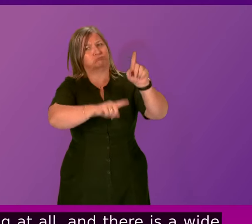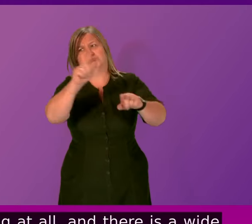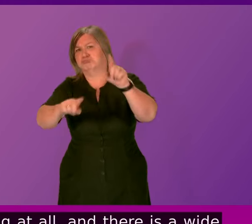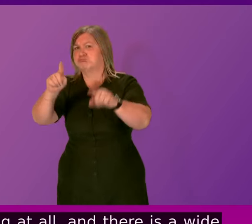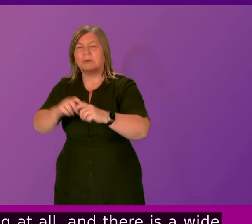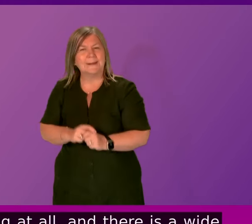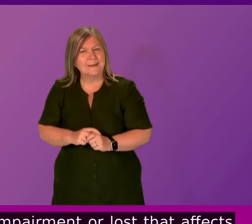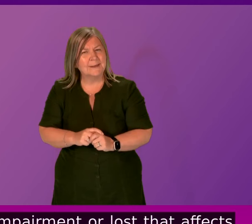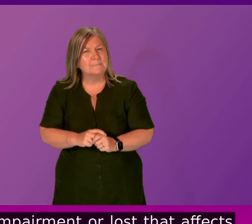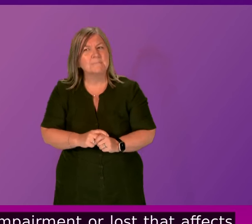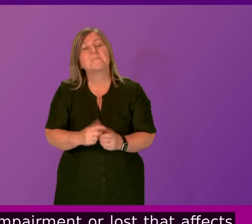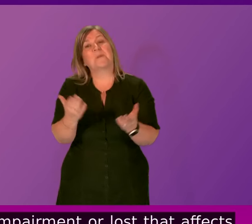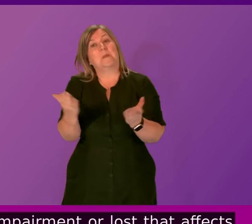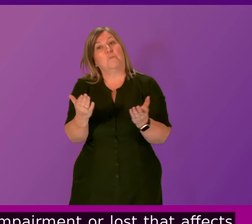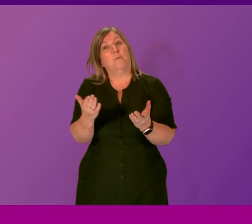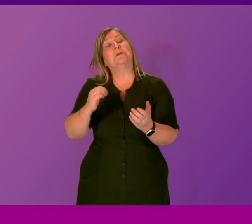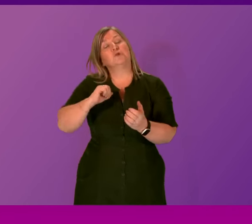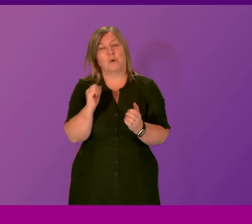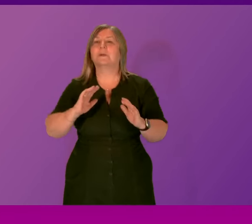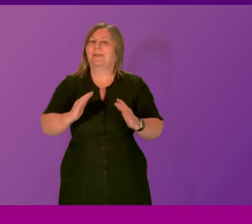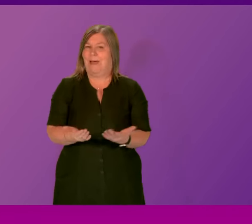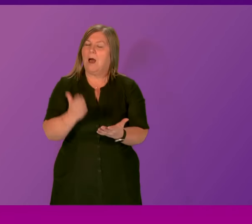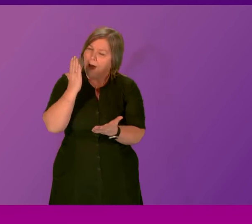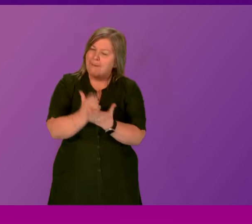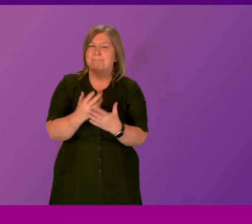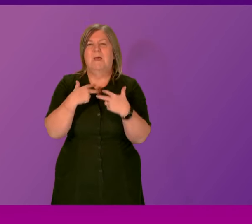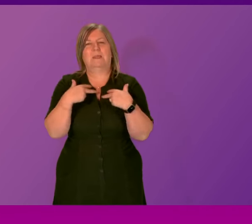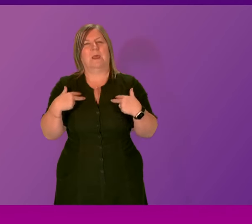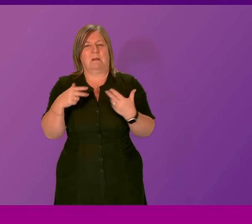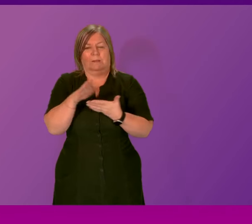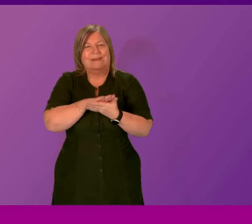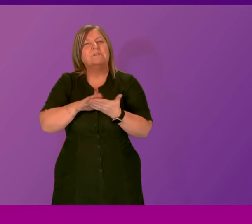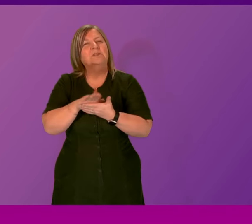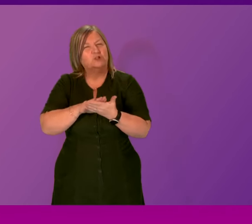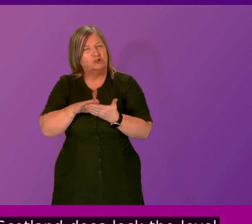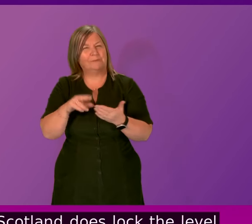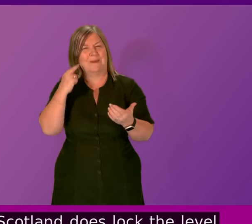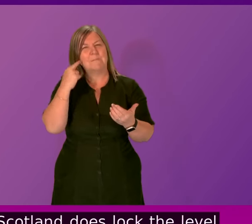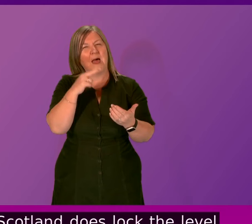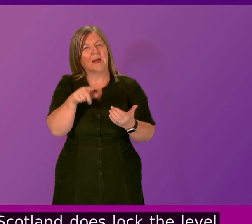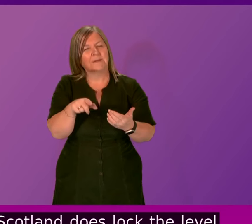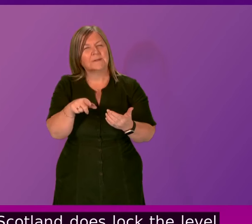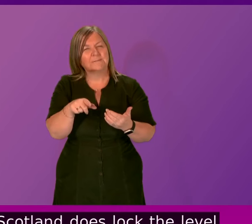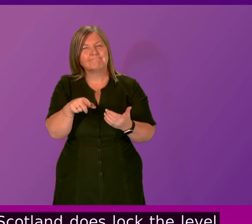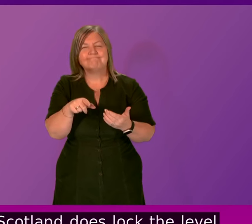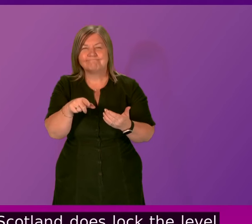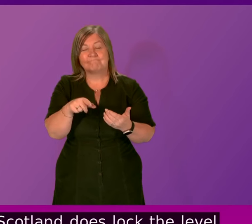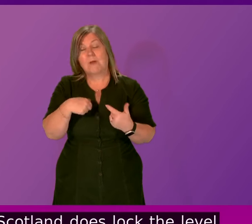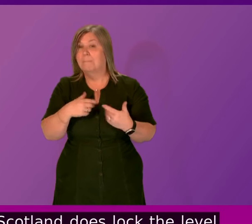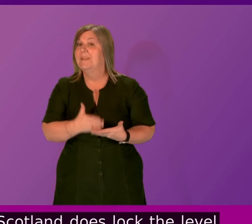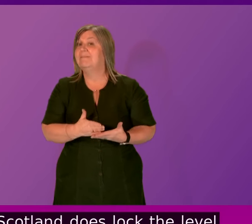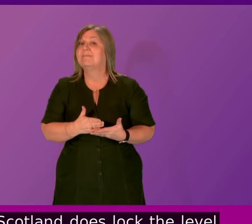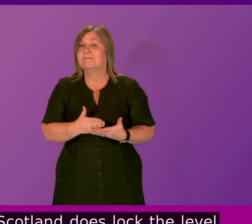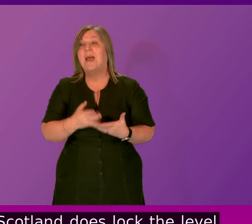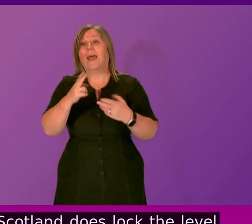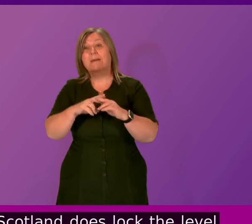Currently, as we've heard, Scotland does lack the legal definition for deafblindness. And I believe that if we